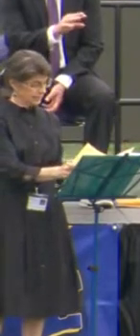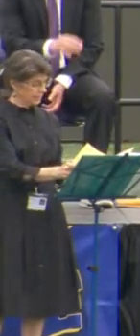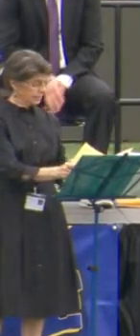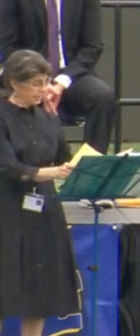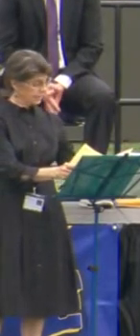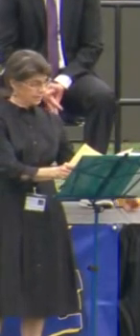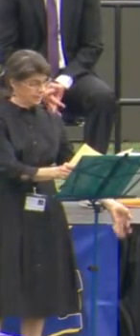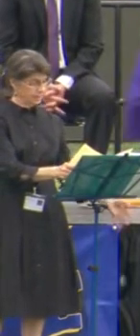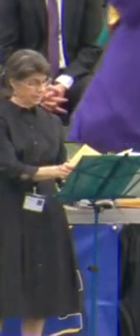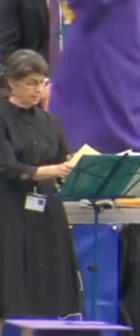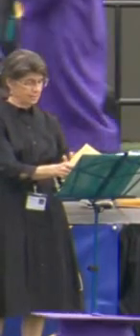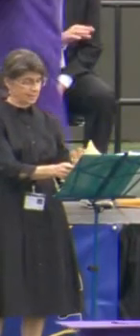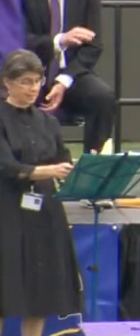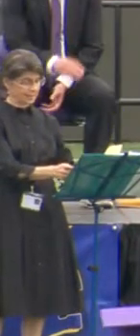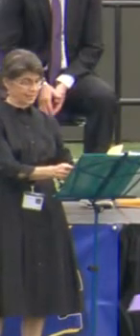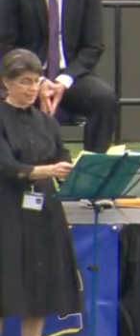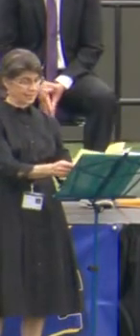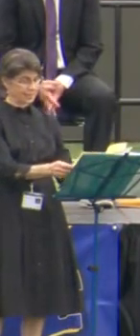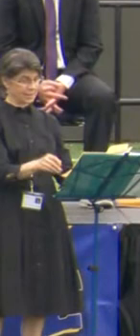Josephine Kunkel Shane.